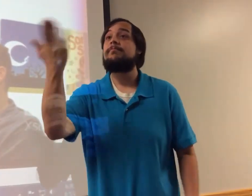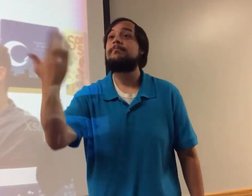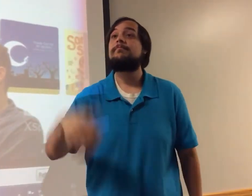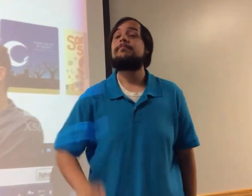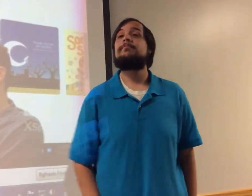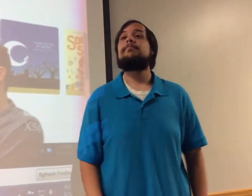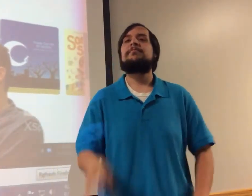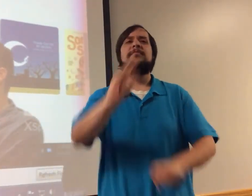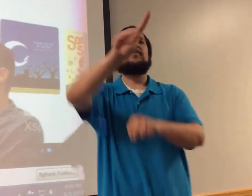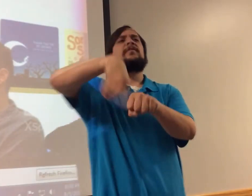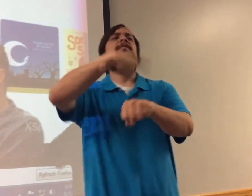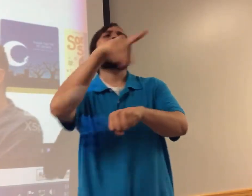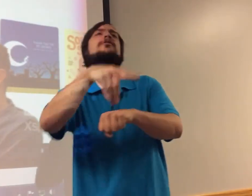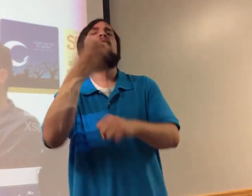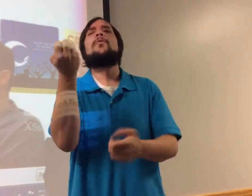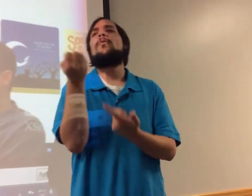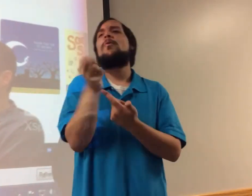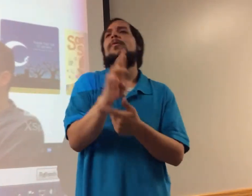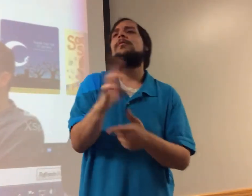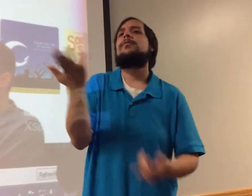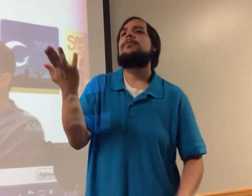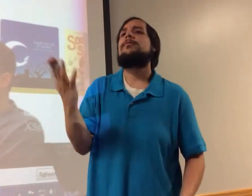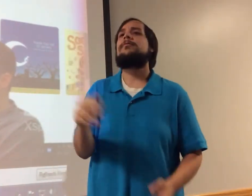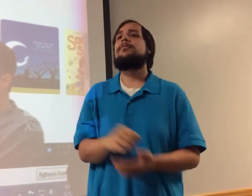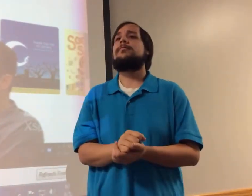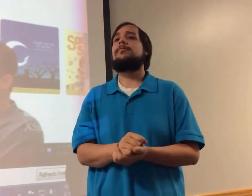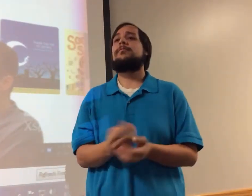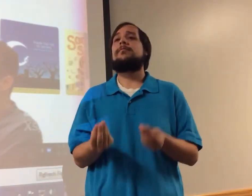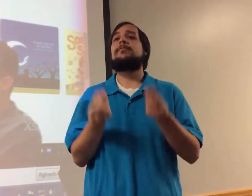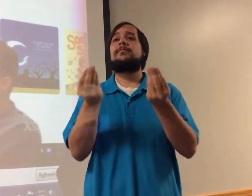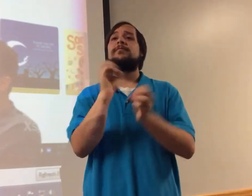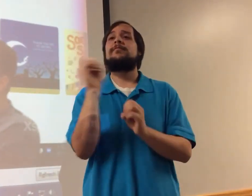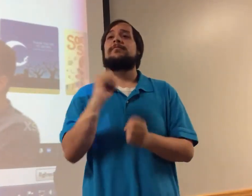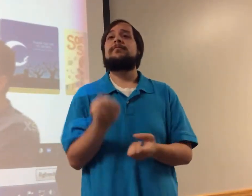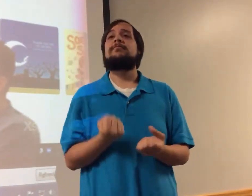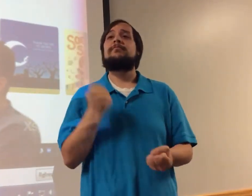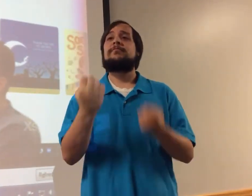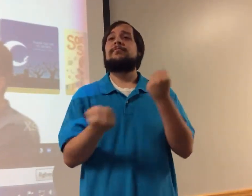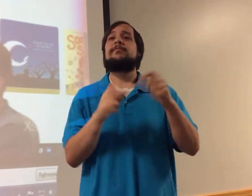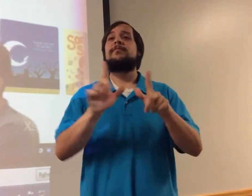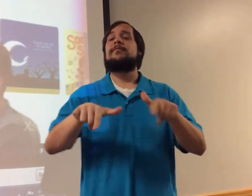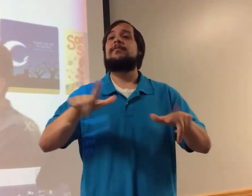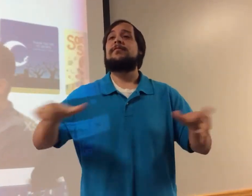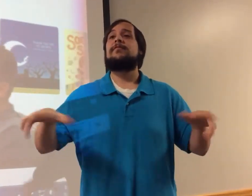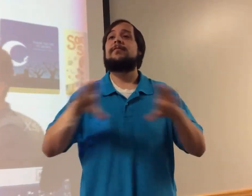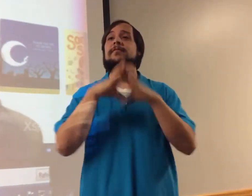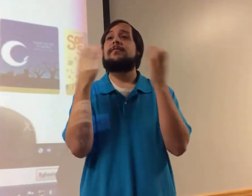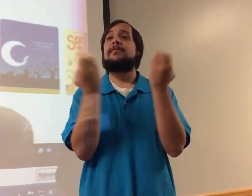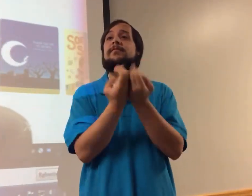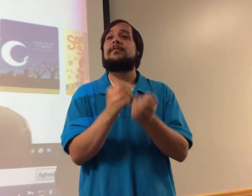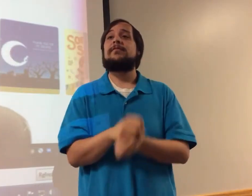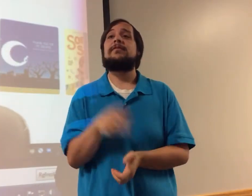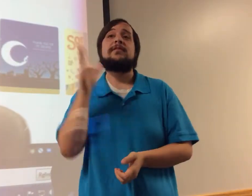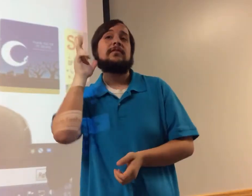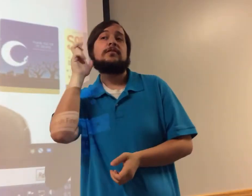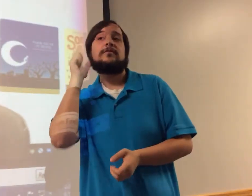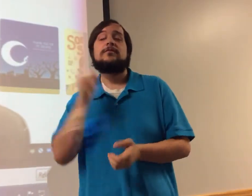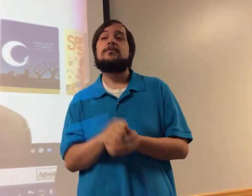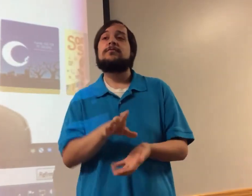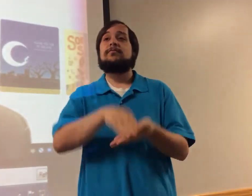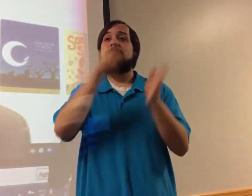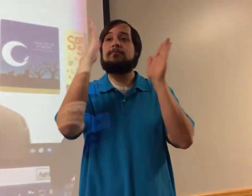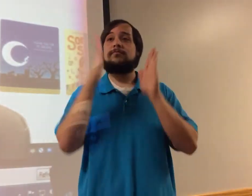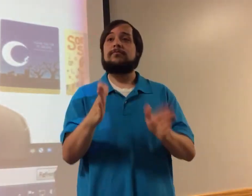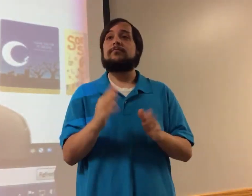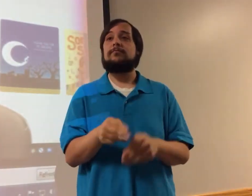Does the district or your department, I guess, offer any type of sign language classes for hearing students, perhaps that want to